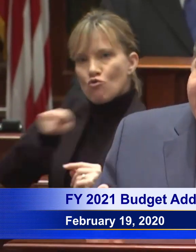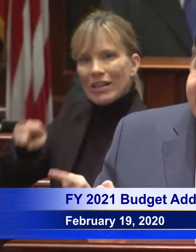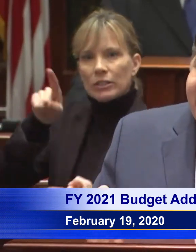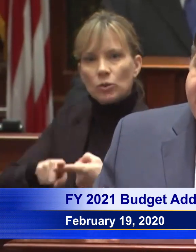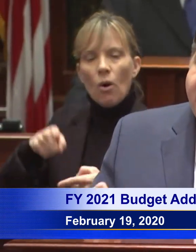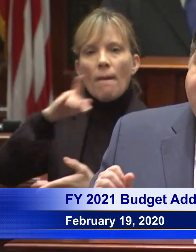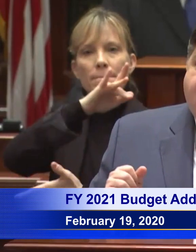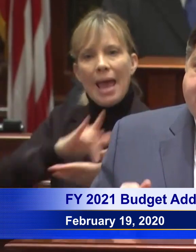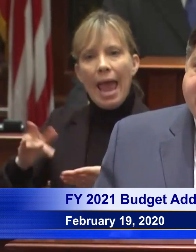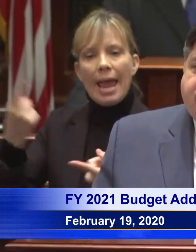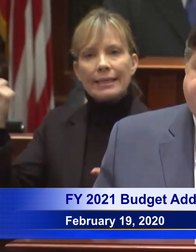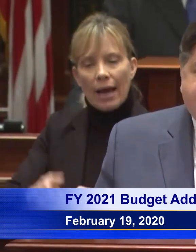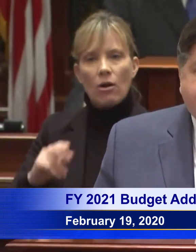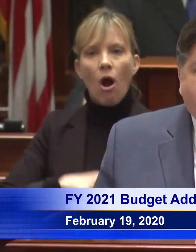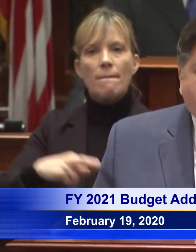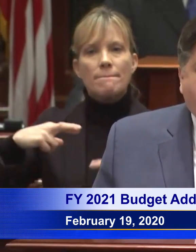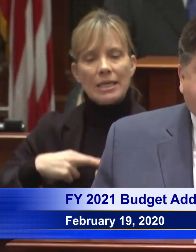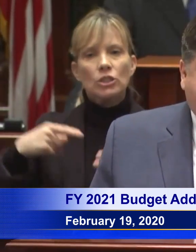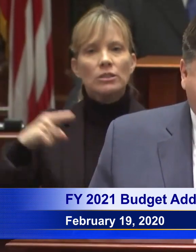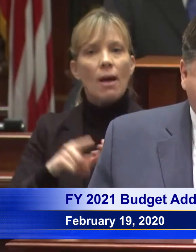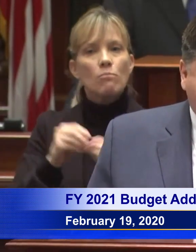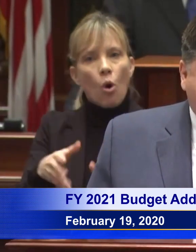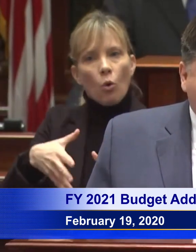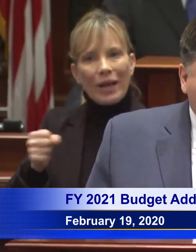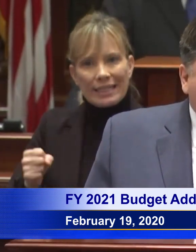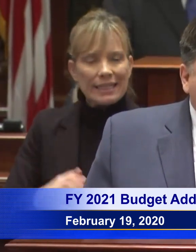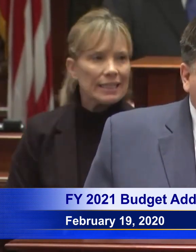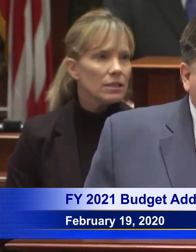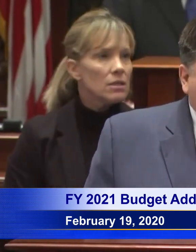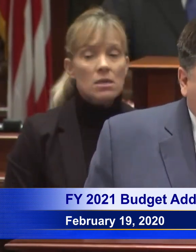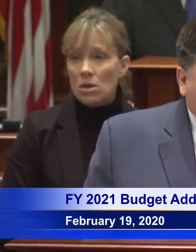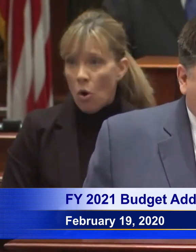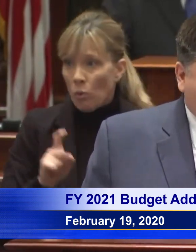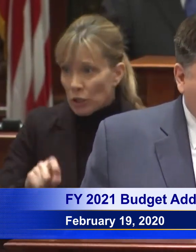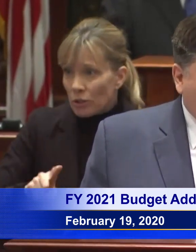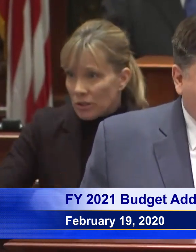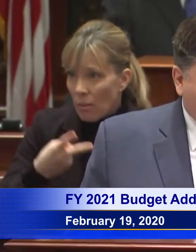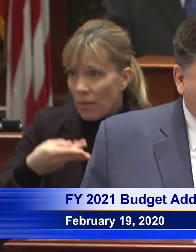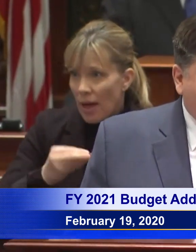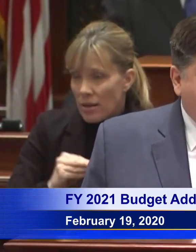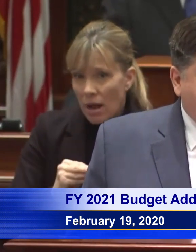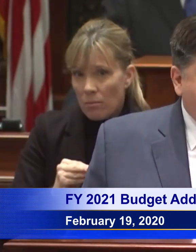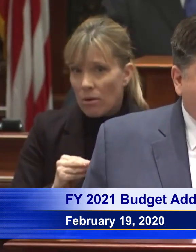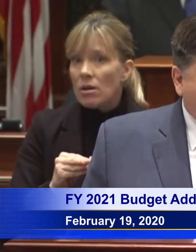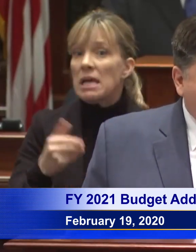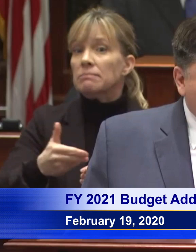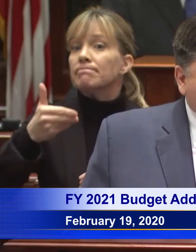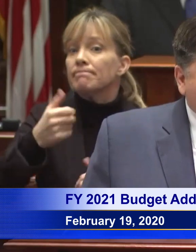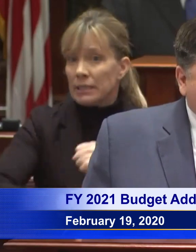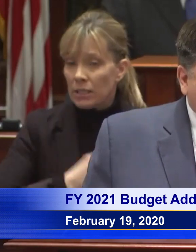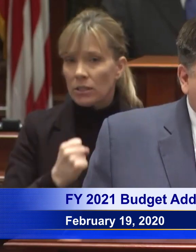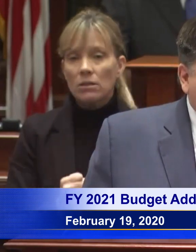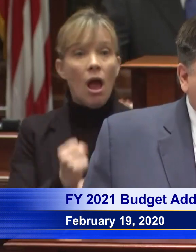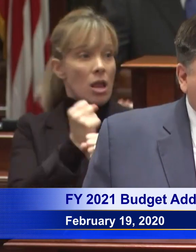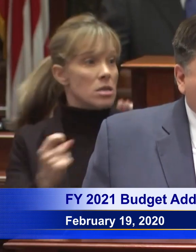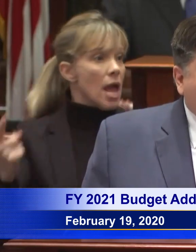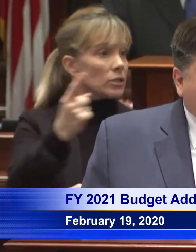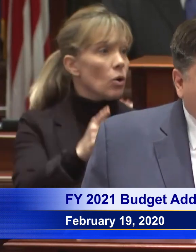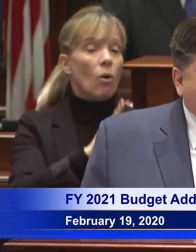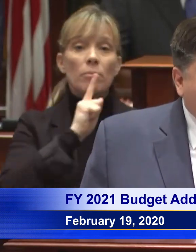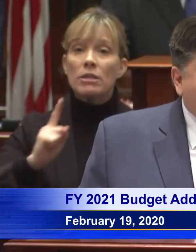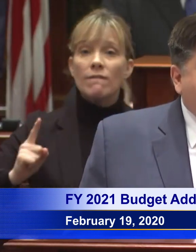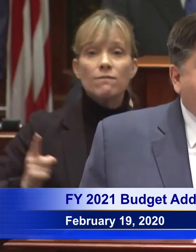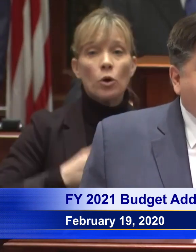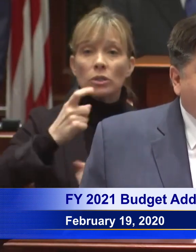to paying down our pension debt more quickly. We should double that number in subsequent years. Next year would be